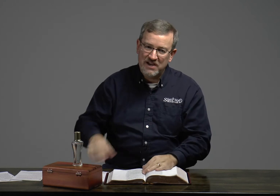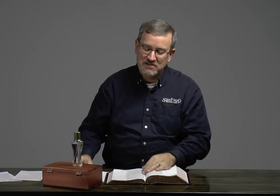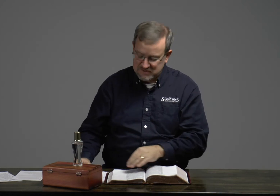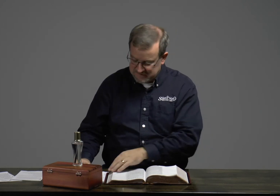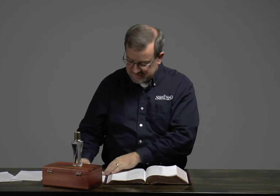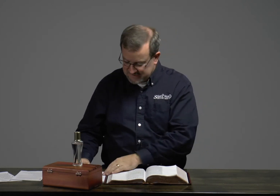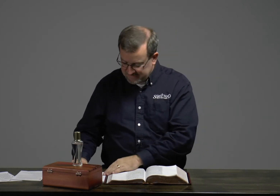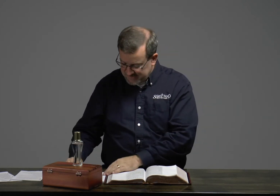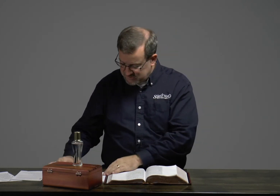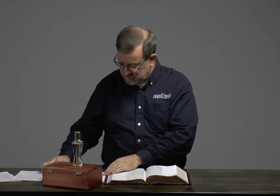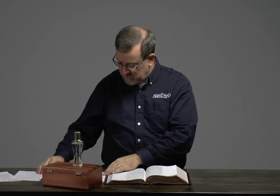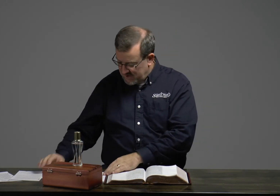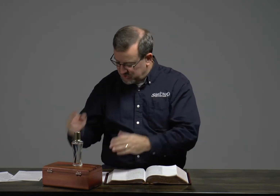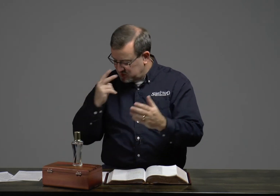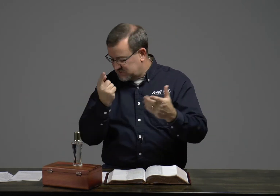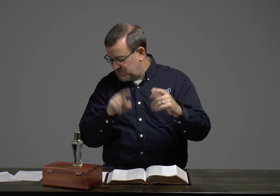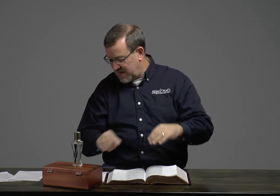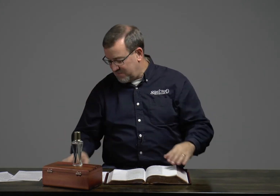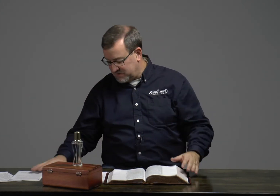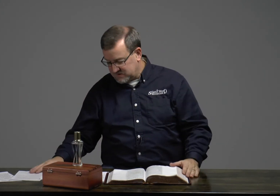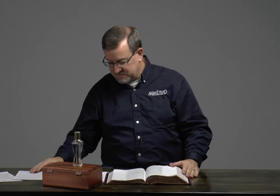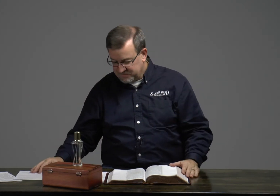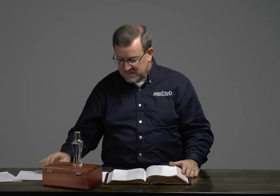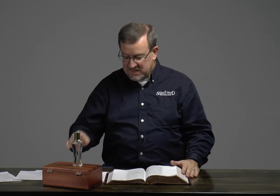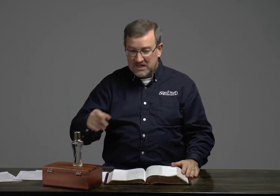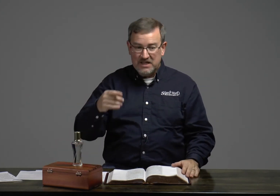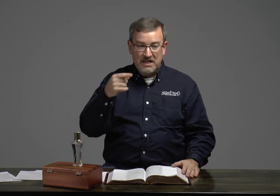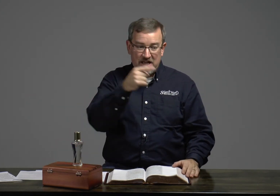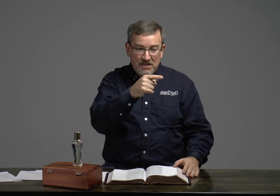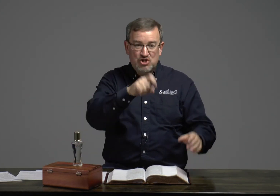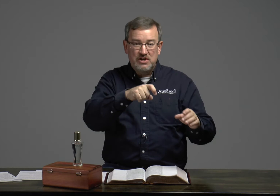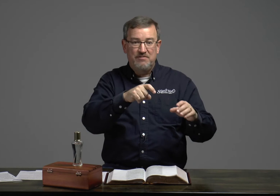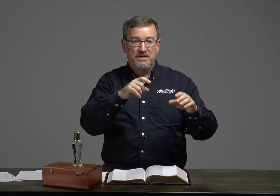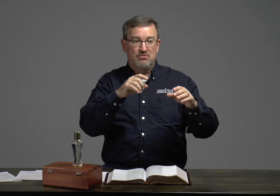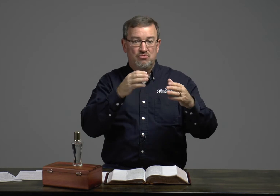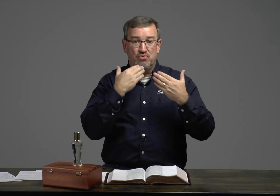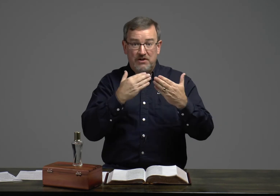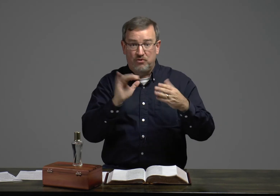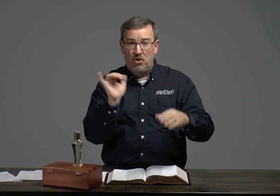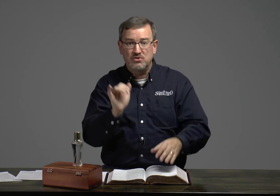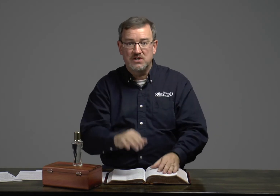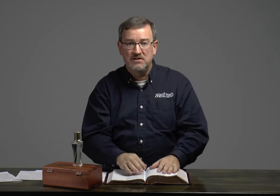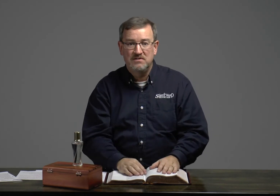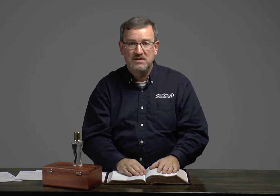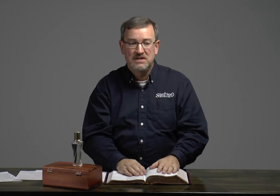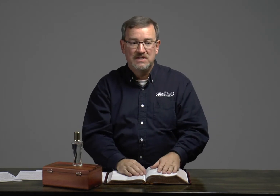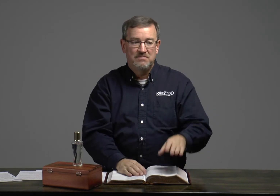Christ. And so I want you to see what happens. He should have been grateful also, but